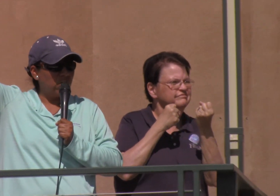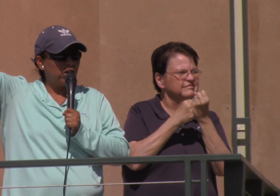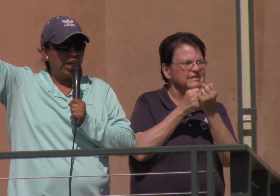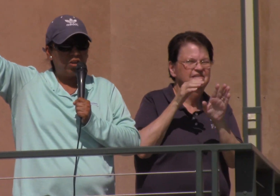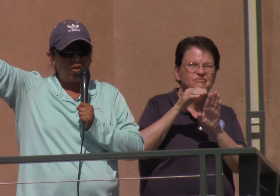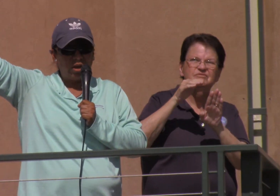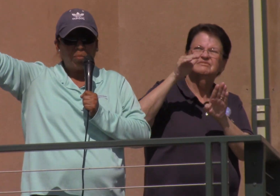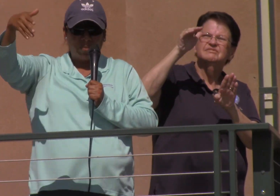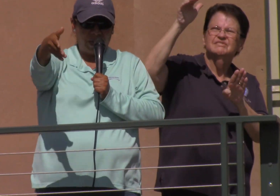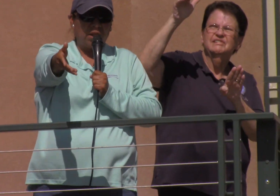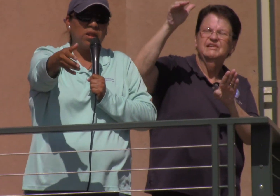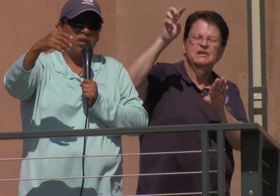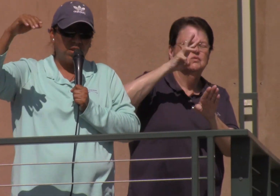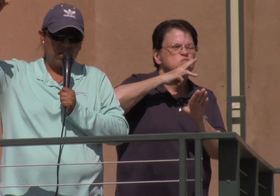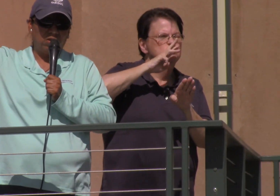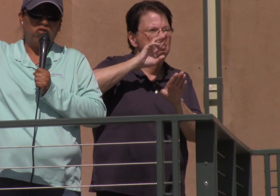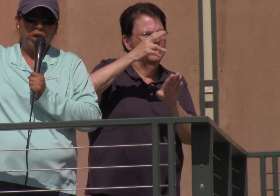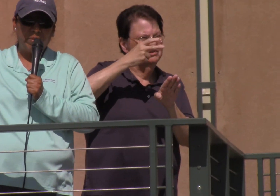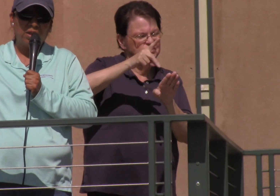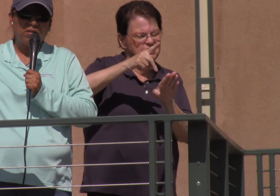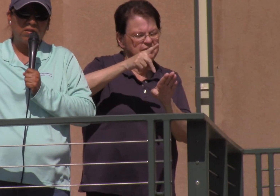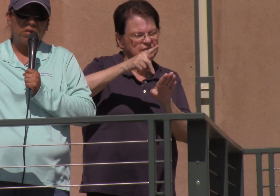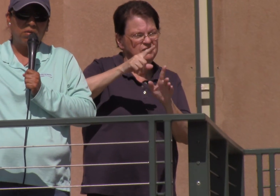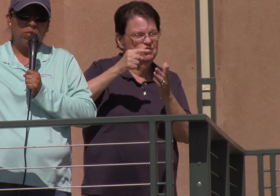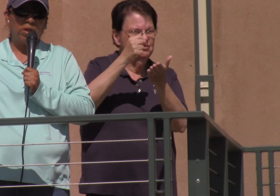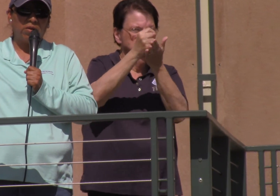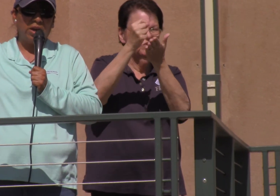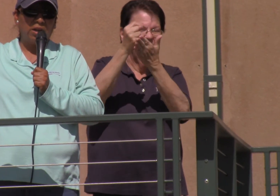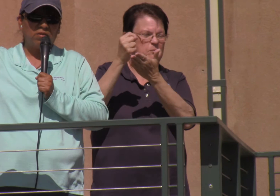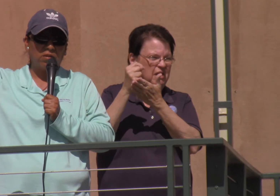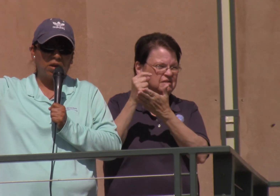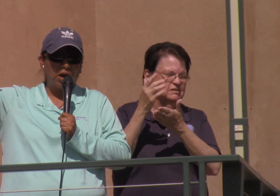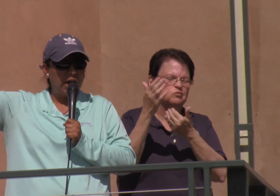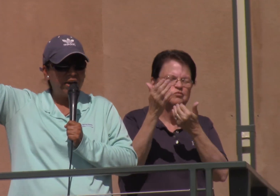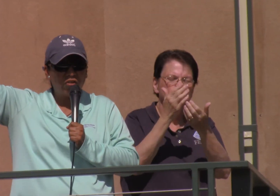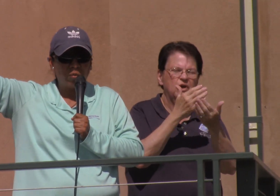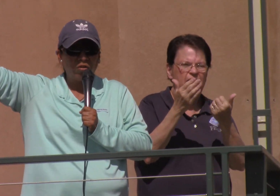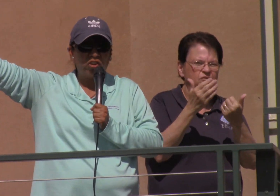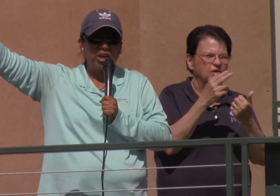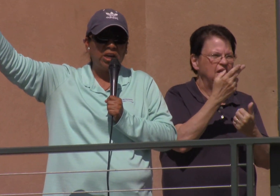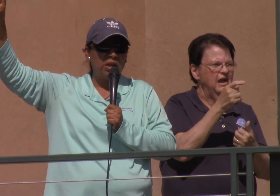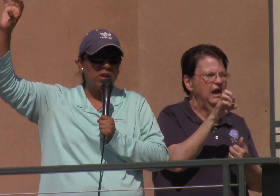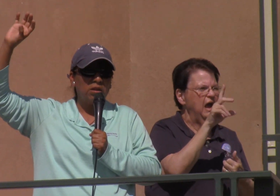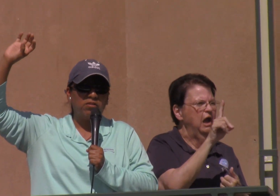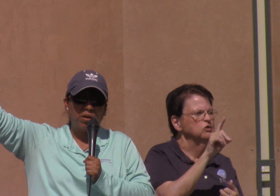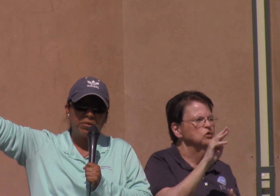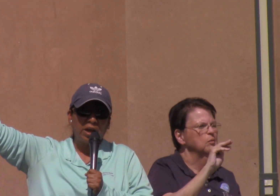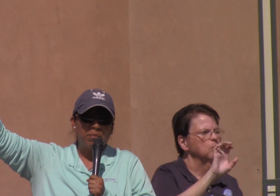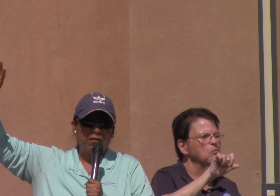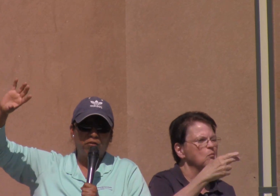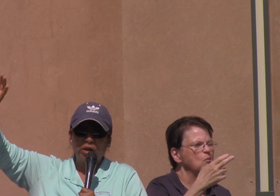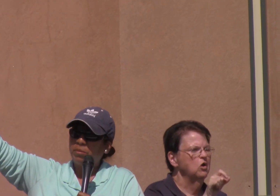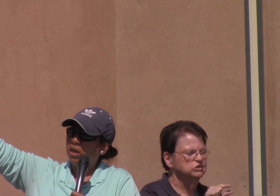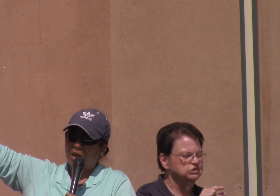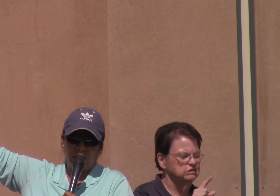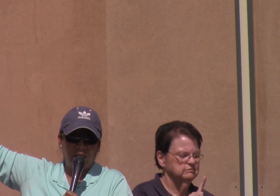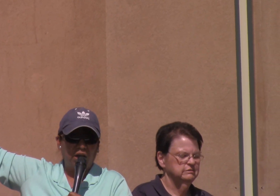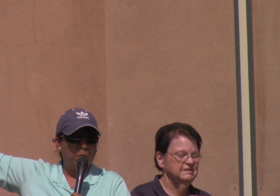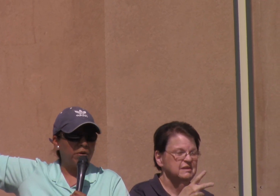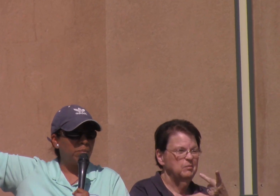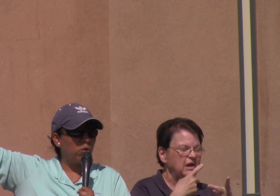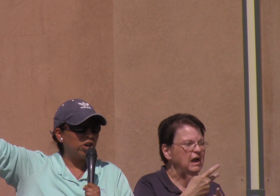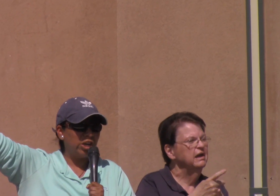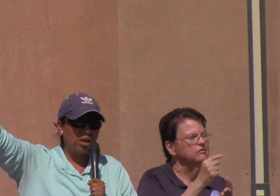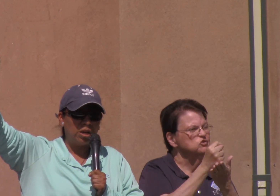in the watershed to implement treatments, whether it's hydromulching, some type of treatment in